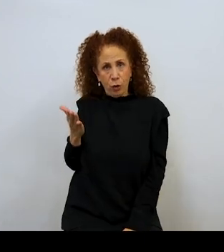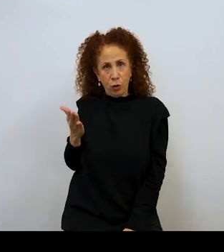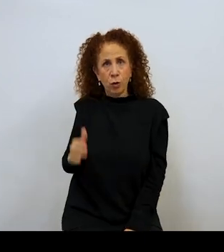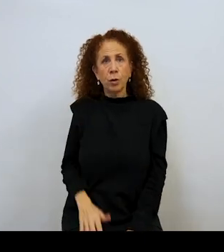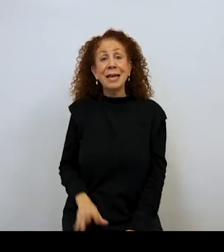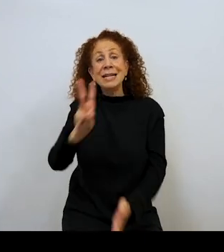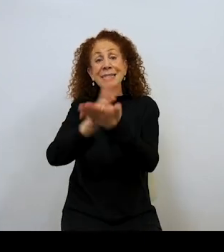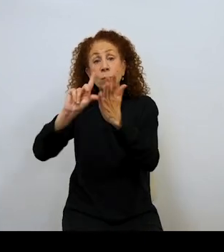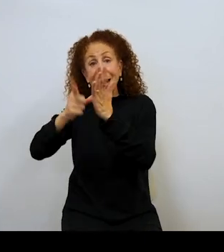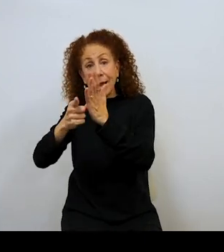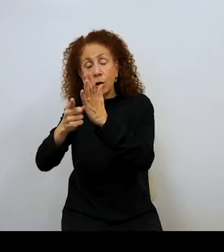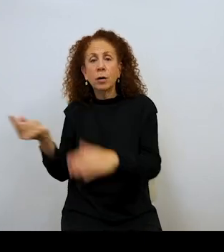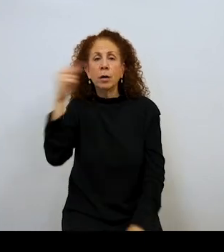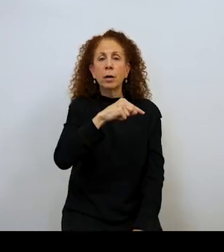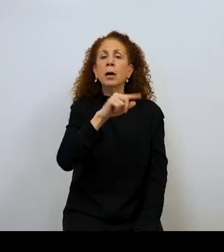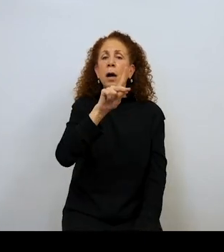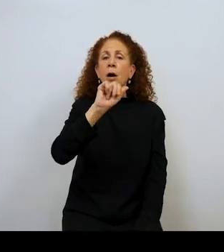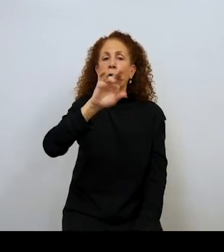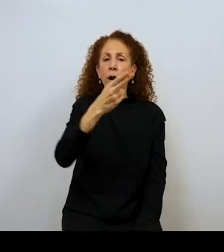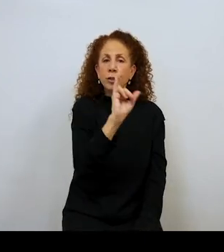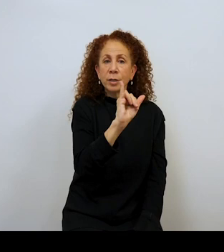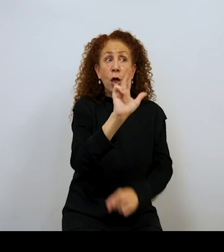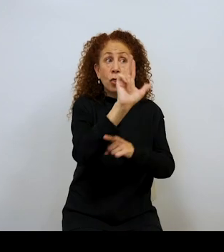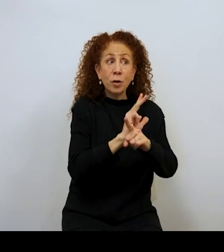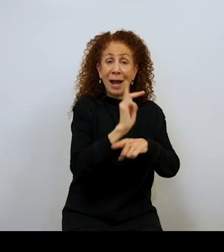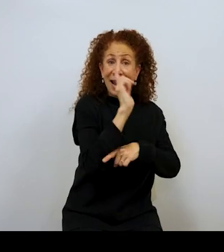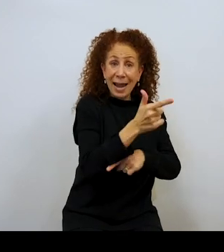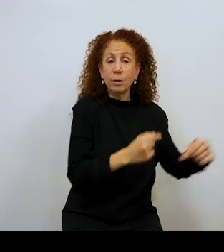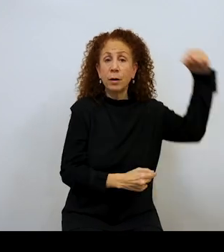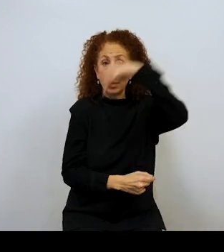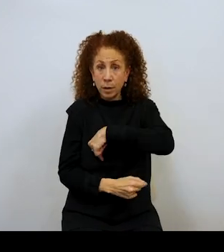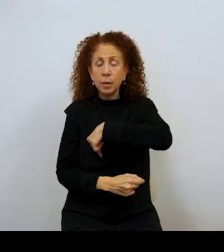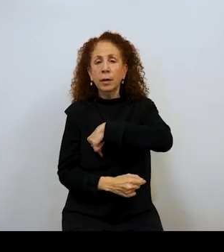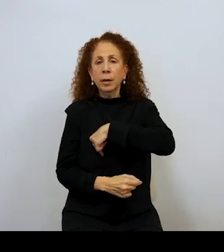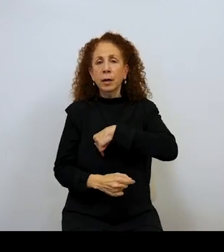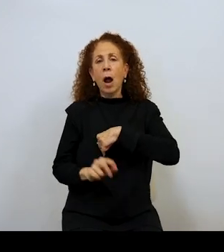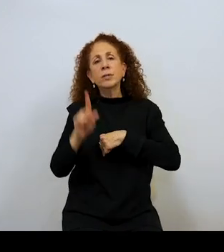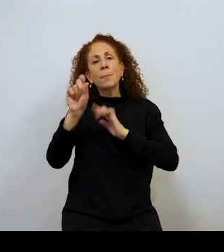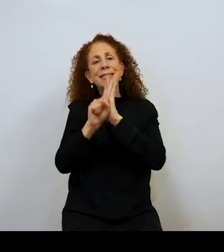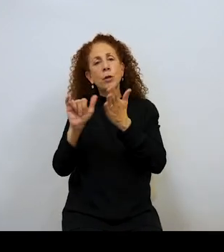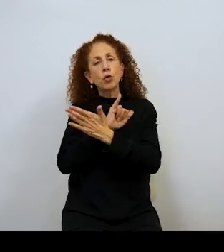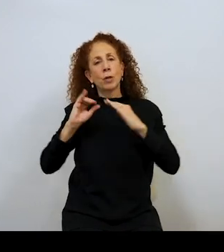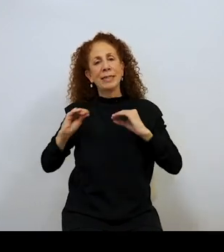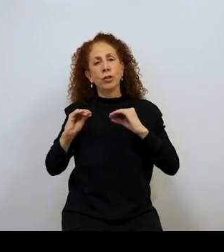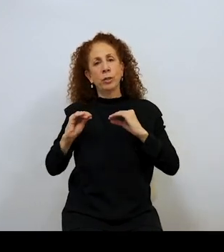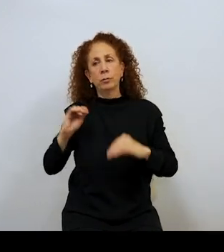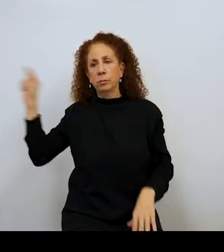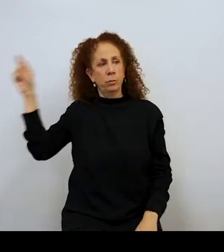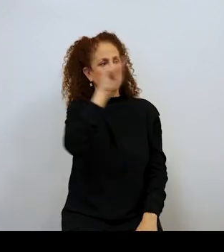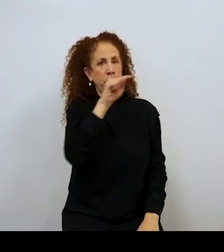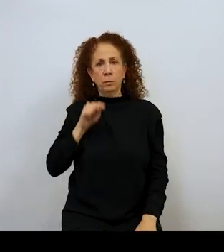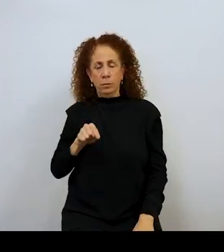6 weeks later I was back in Karachi, and 3 months later I was in upstate New York teaching. And you just find